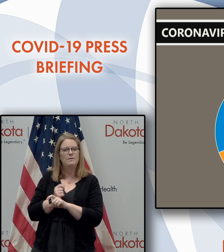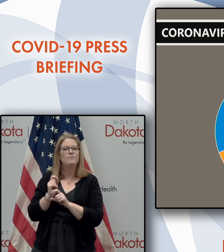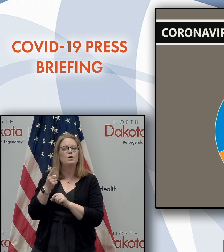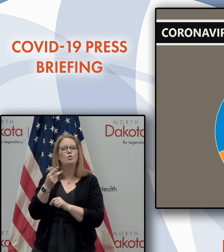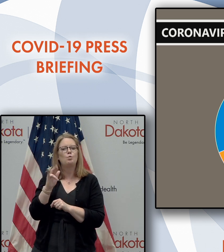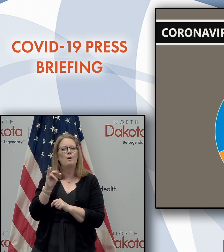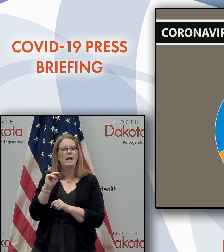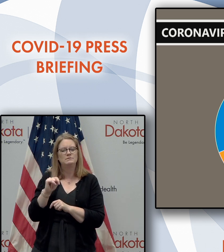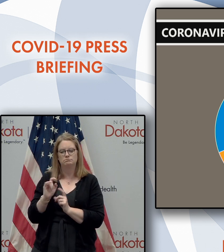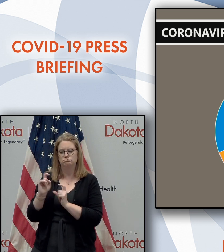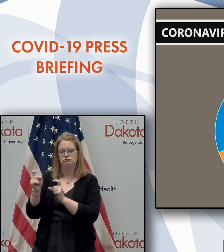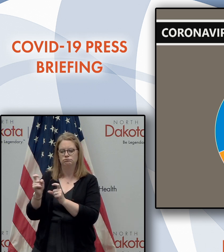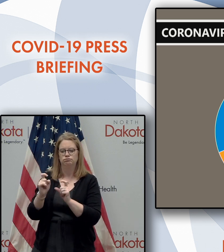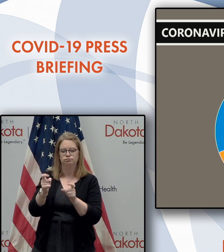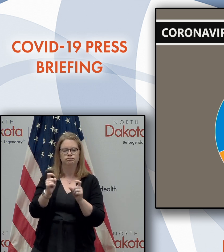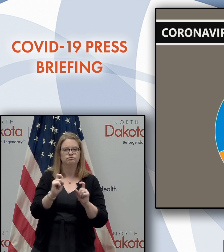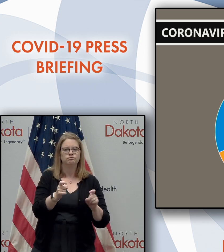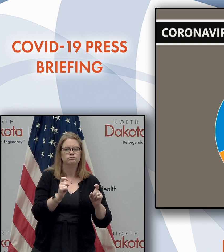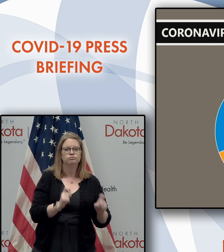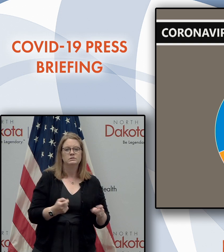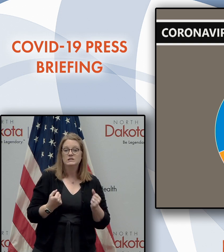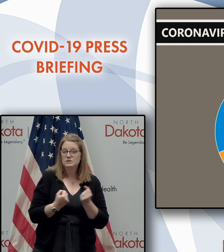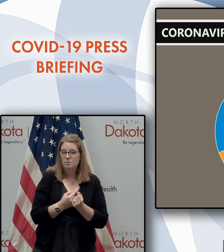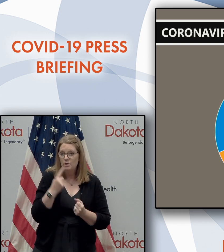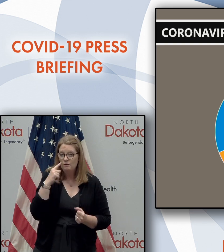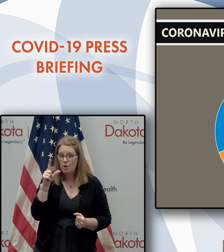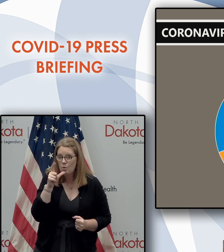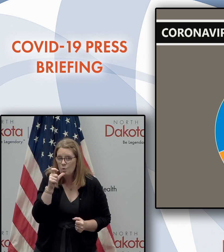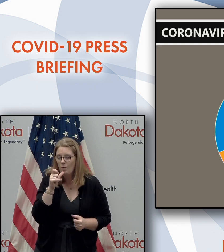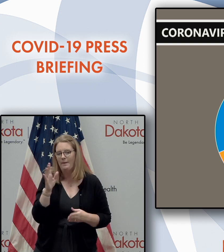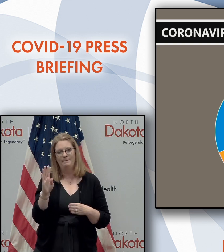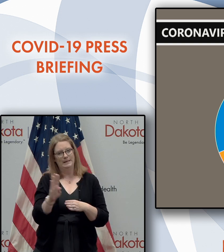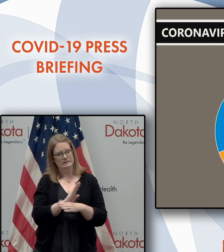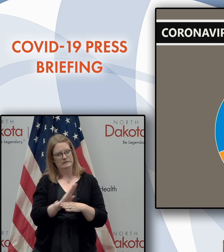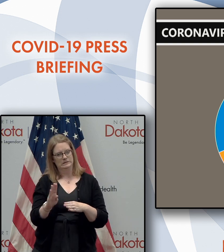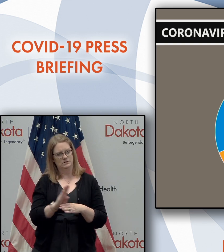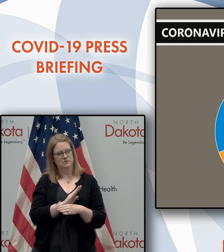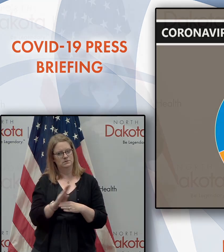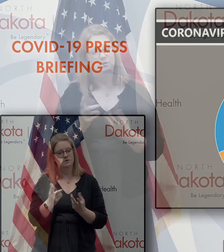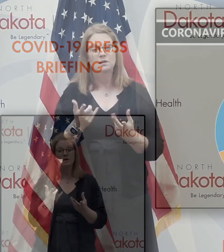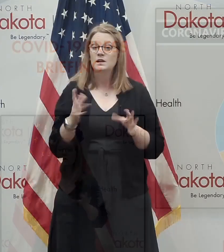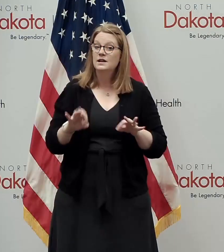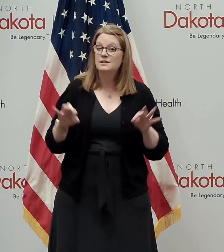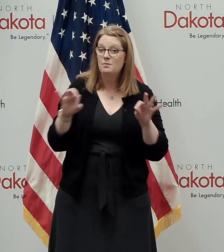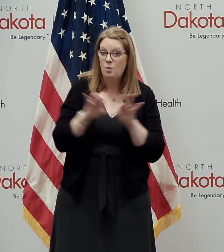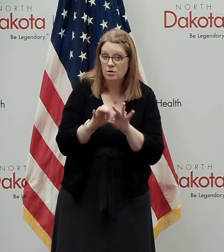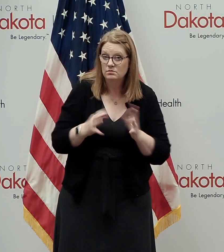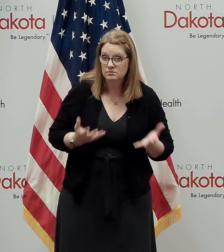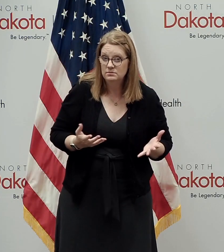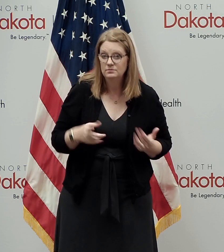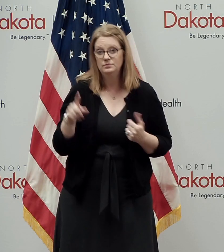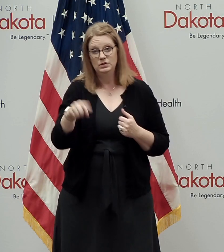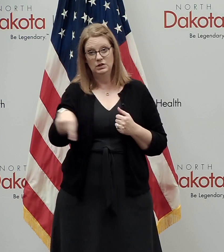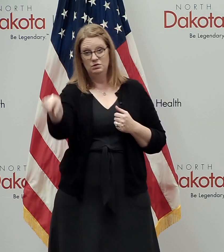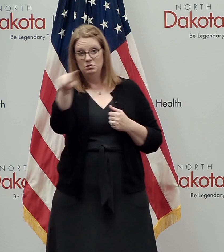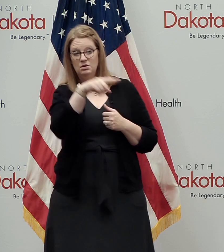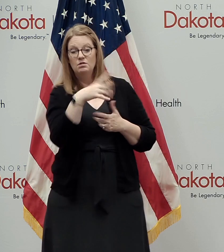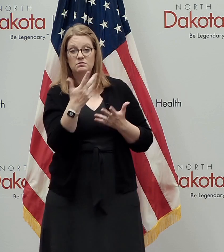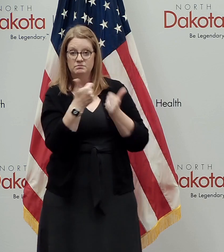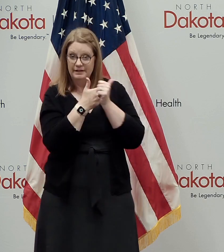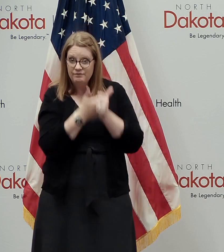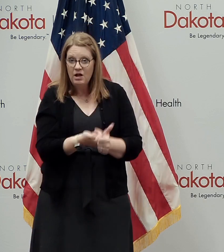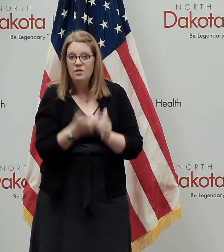we've had support for businesses. And this is an important part. Because you've all done your part to help slow the spread of